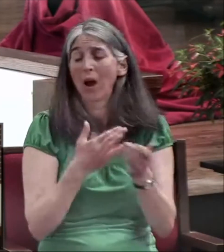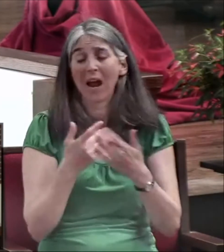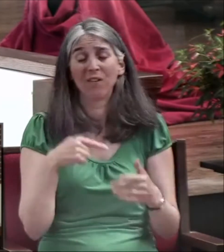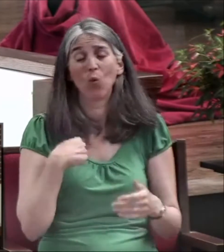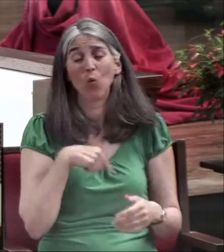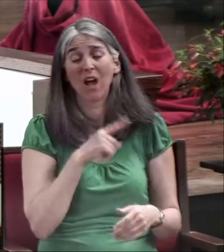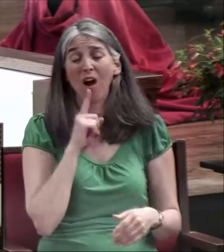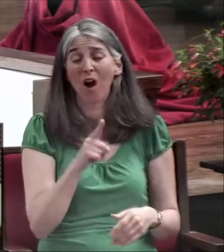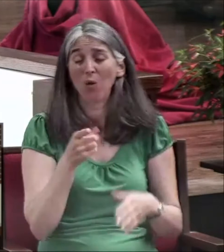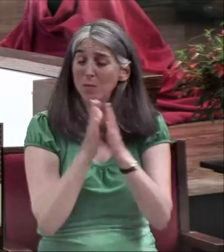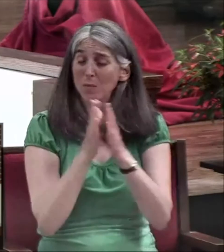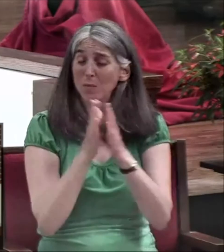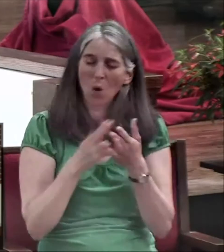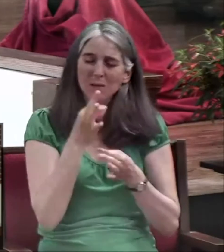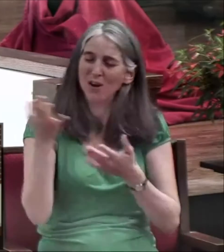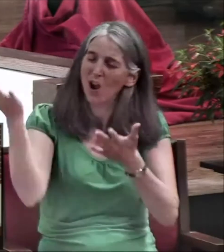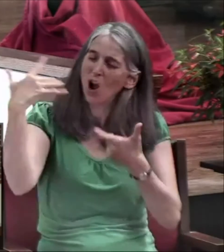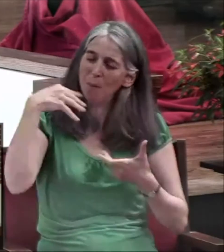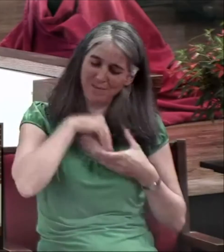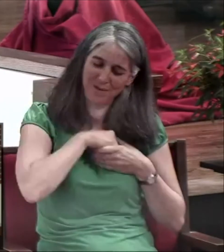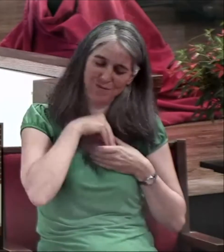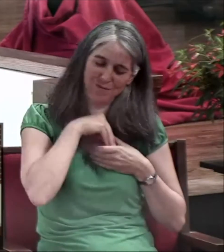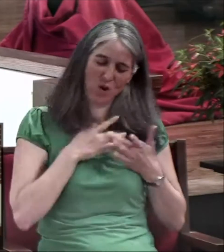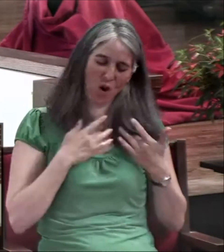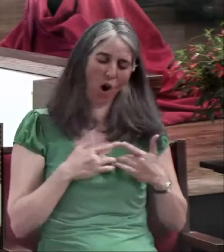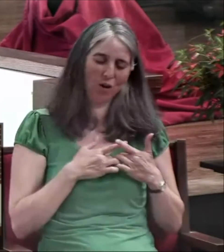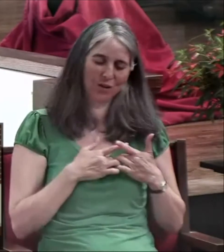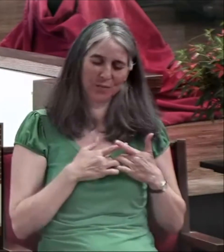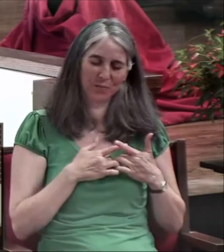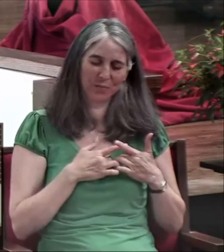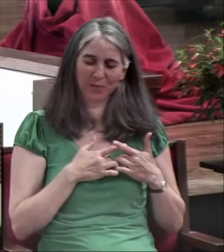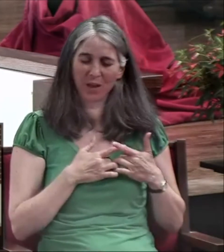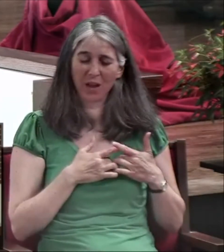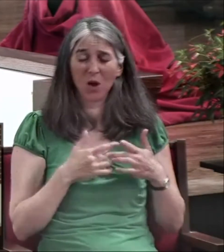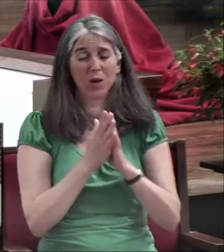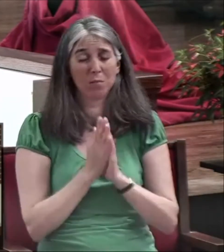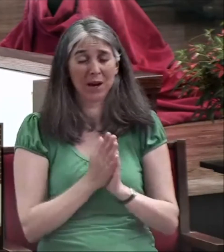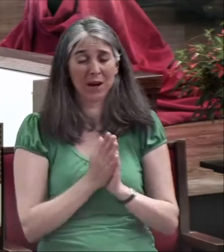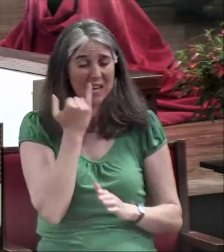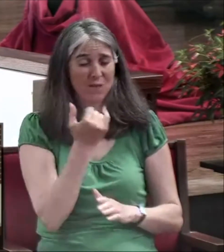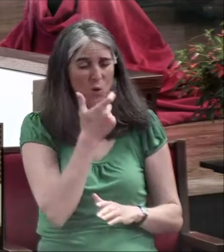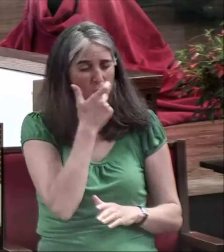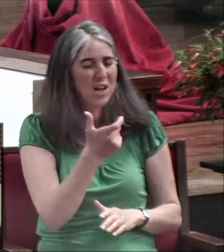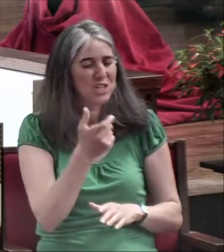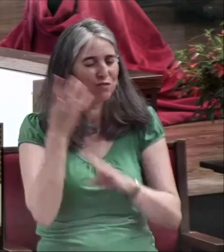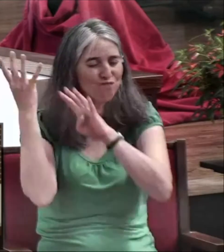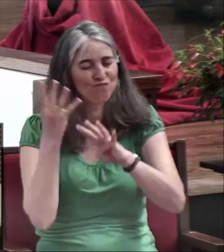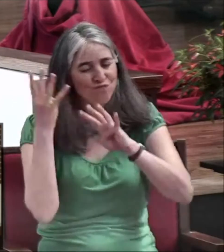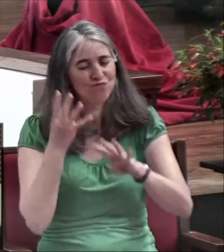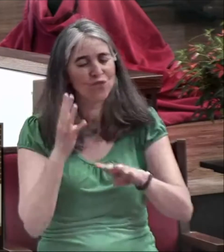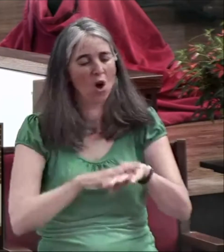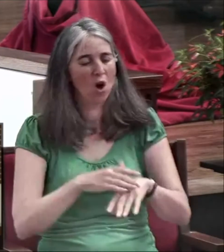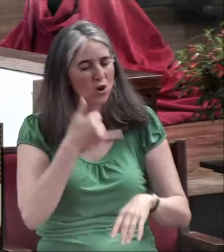your Holy Spirit will be in our hearts. Lord, we pray that whether we're watching on a phone or a computer screen or